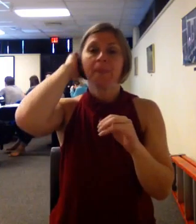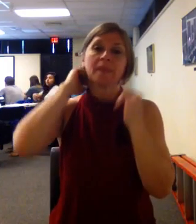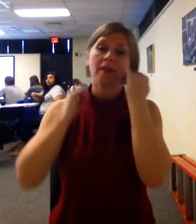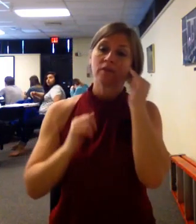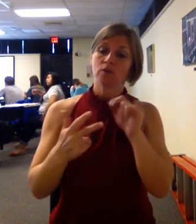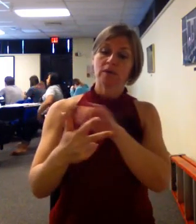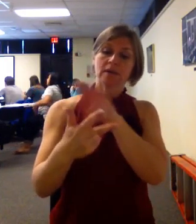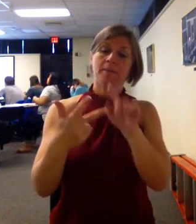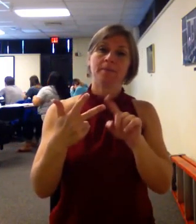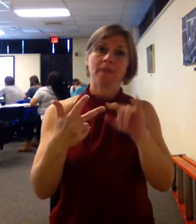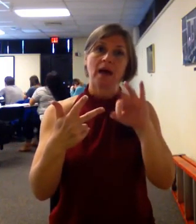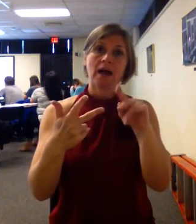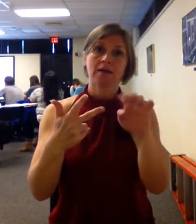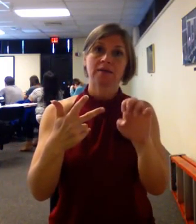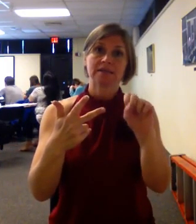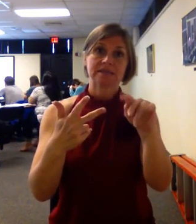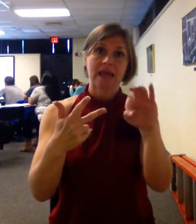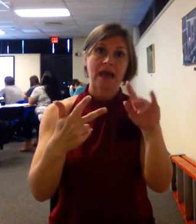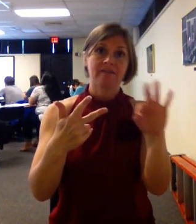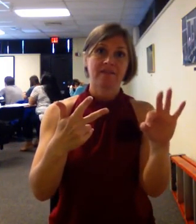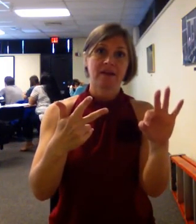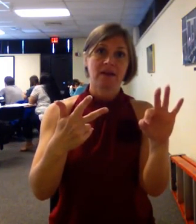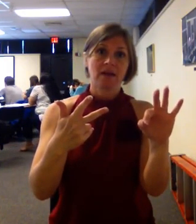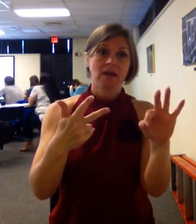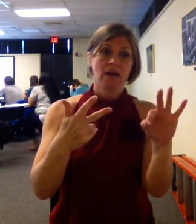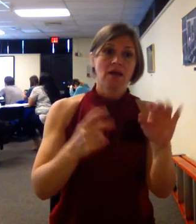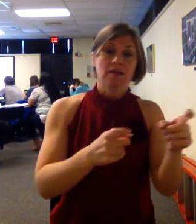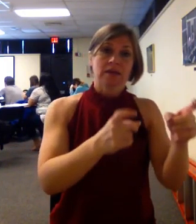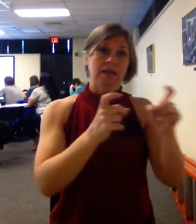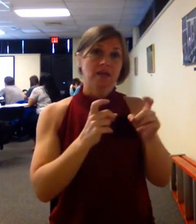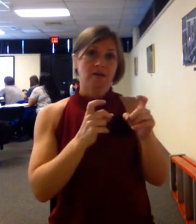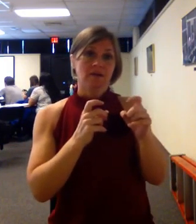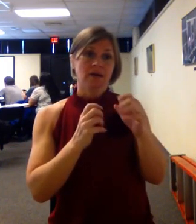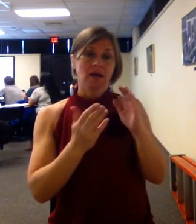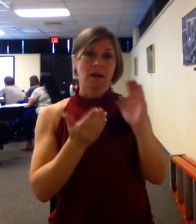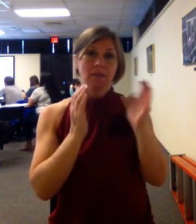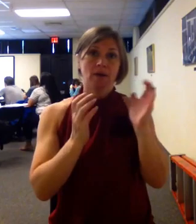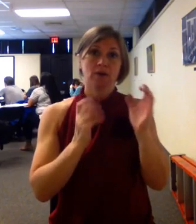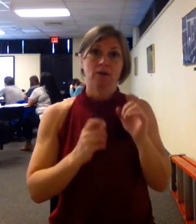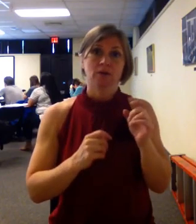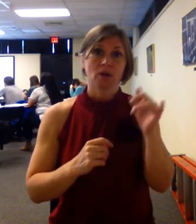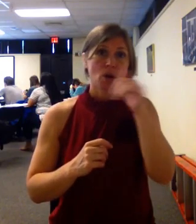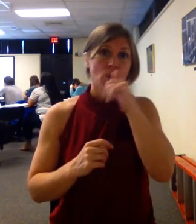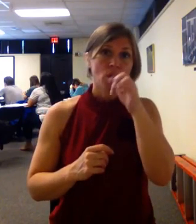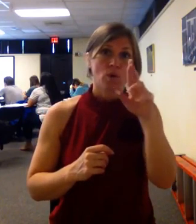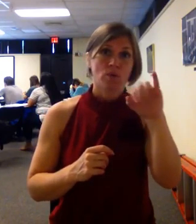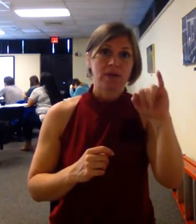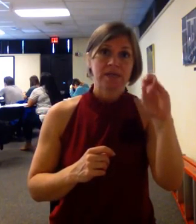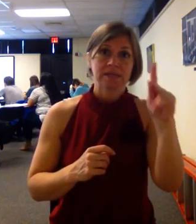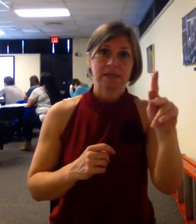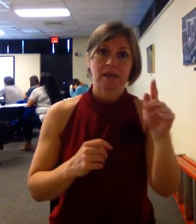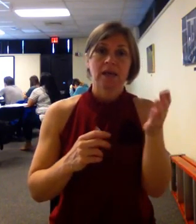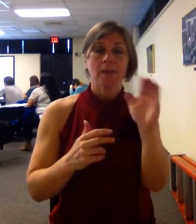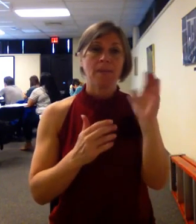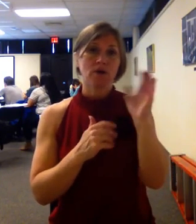staff, the reward versus the risk is higher than the rail company. With the